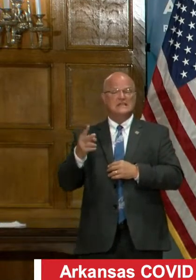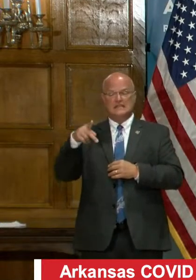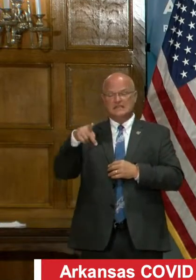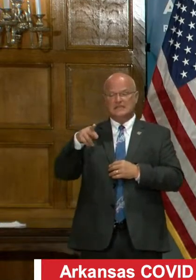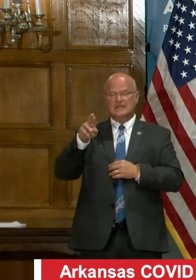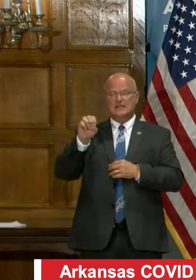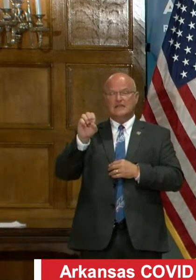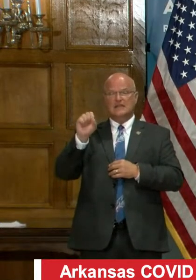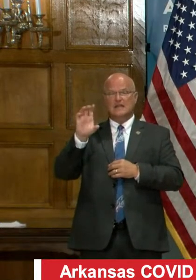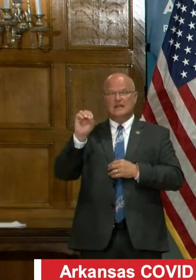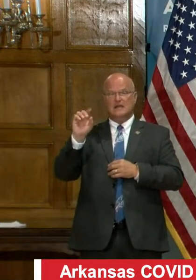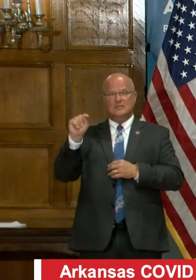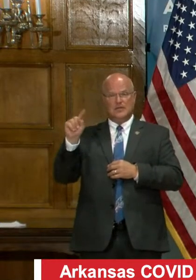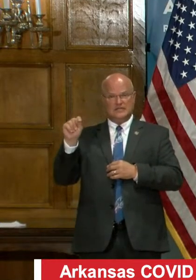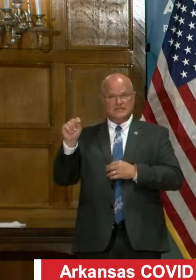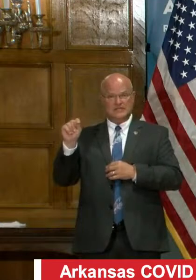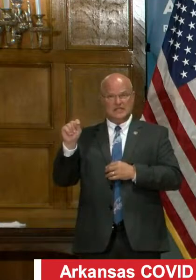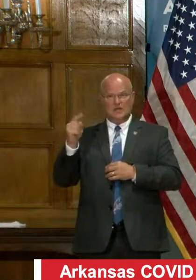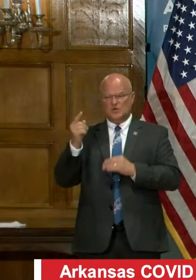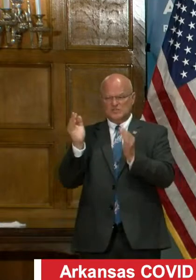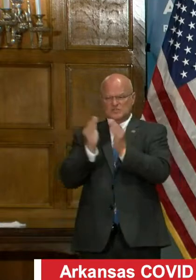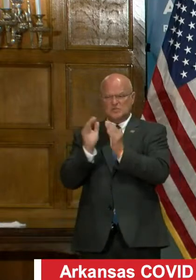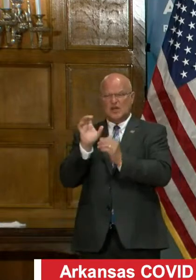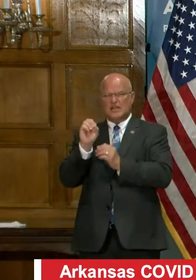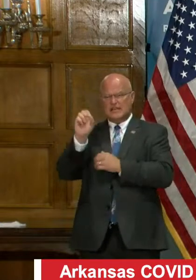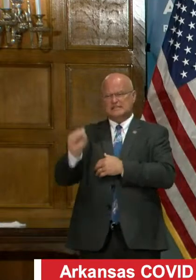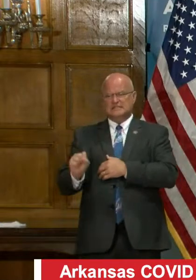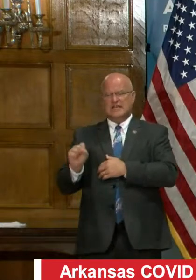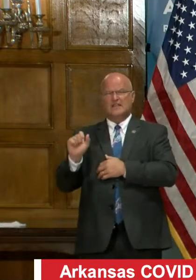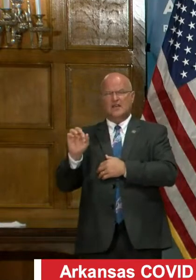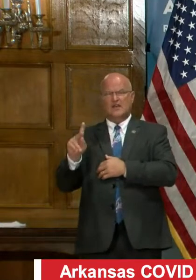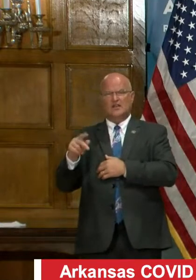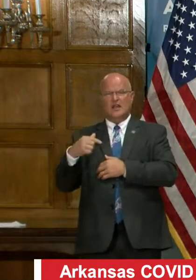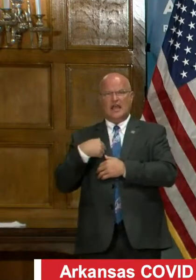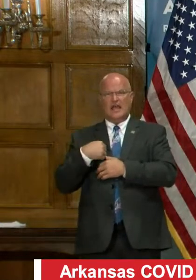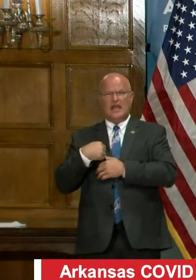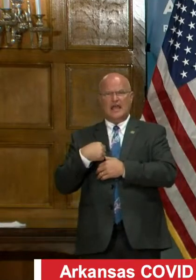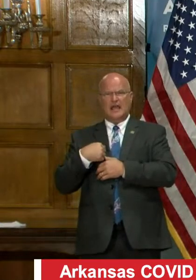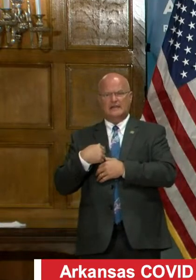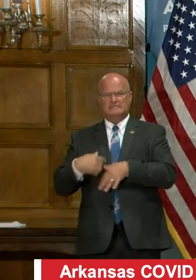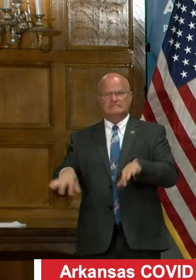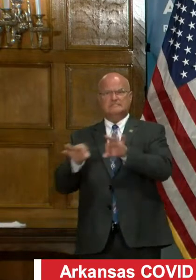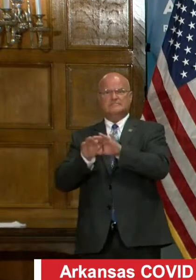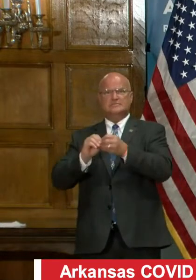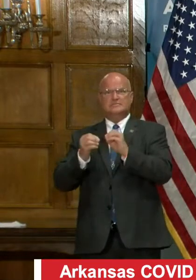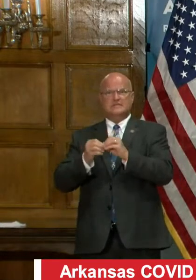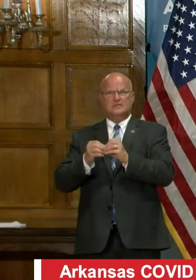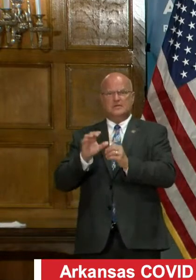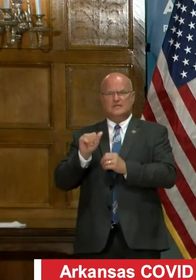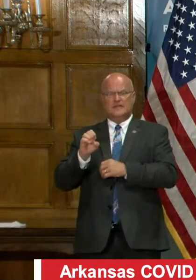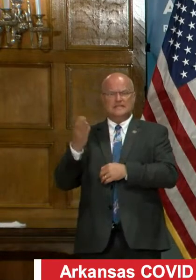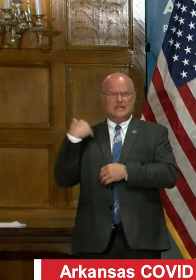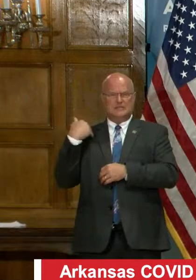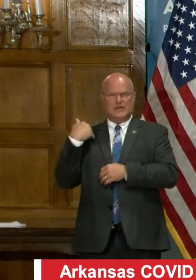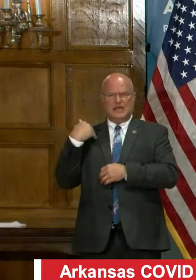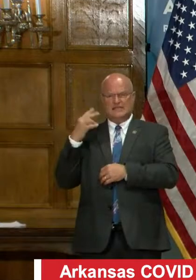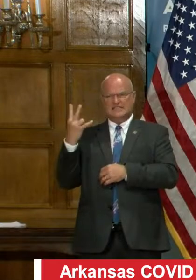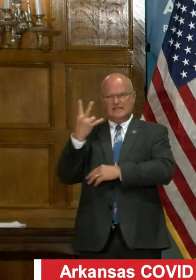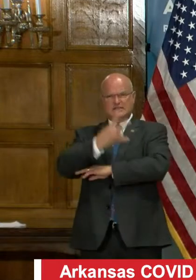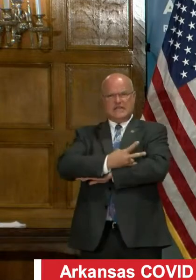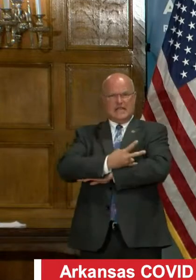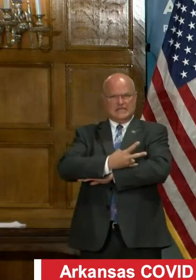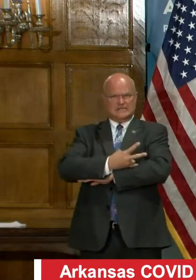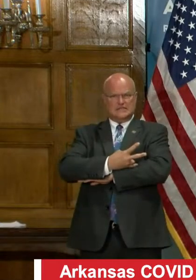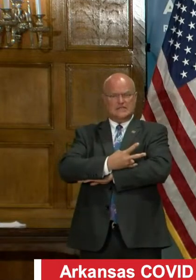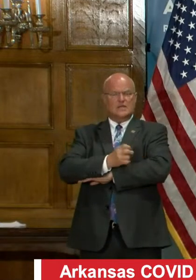Prescott, you know, one small county in South Arkansas that's had a significant number of cases in the last 7